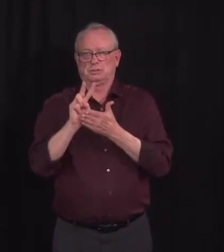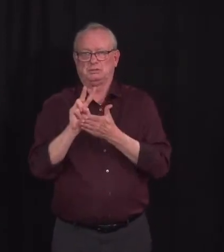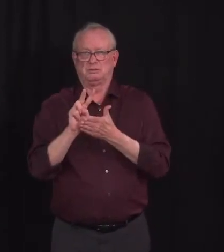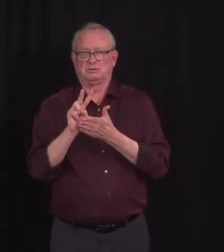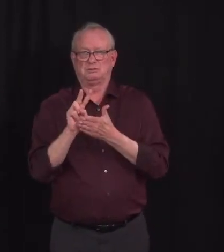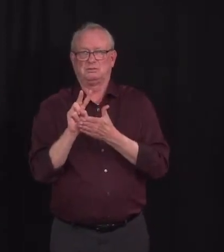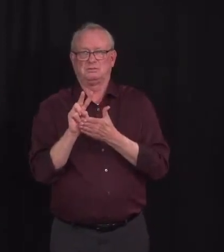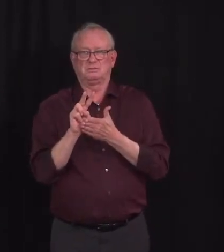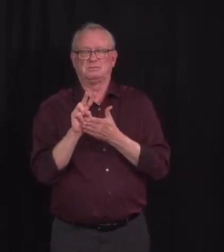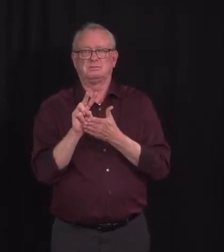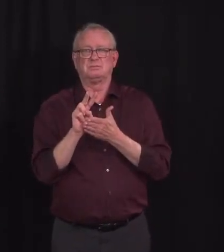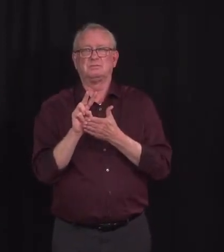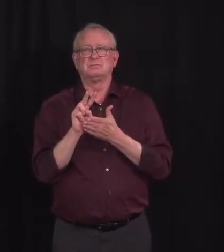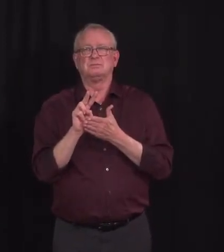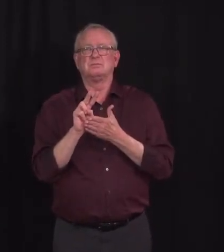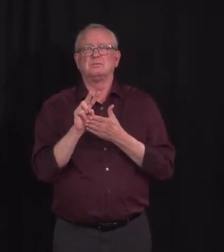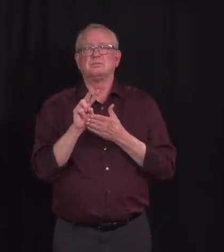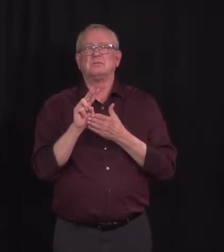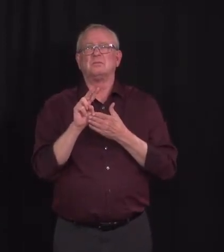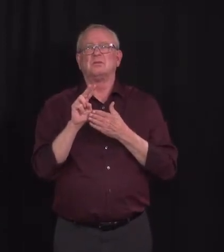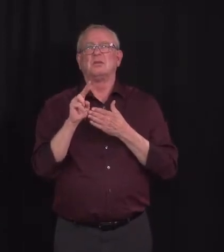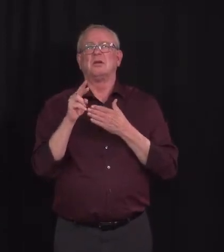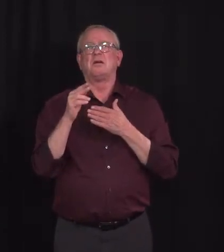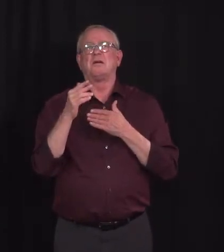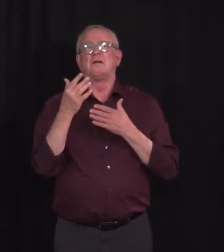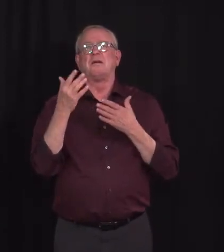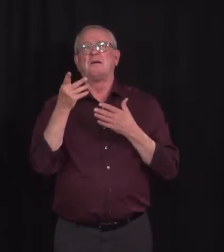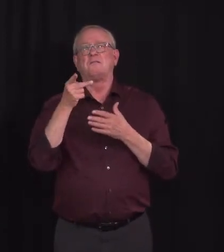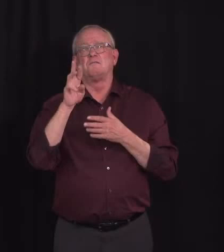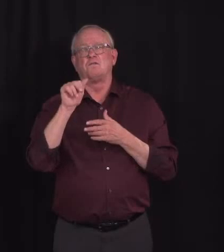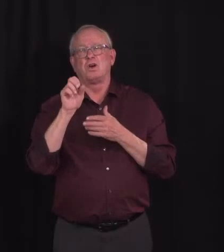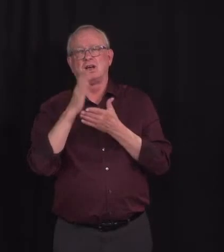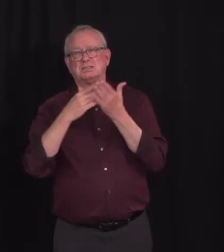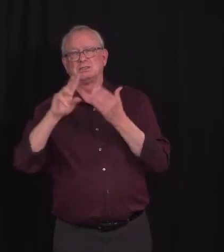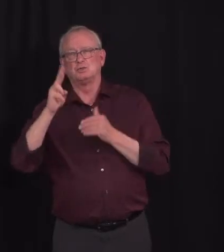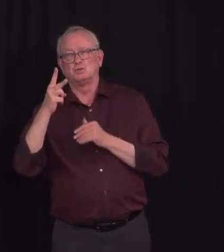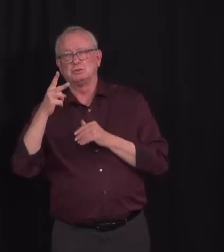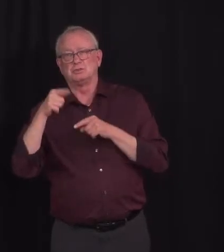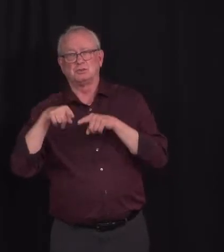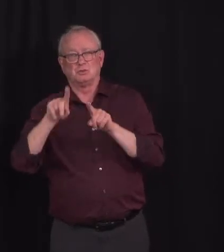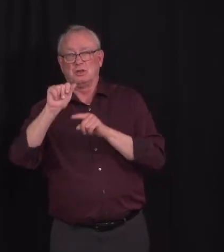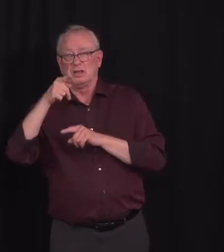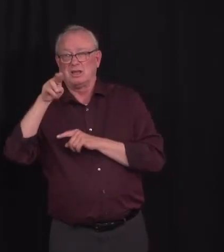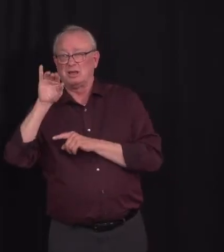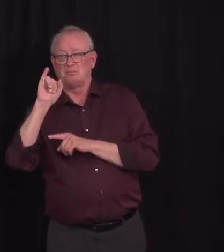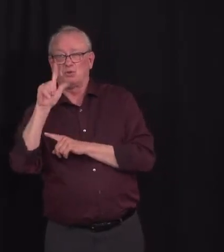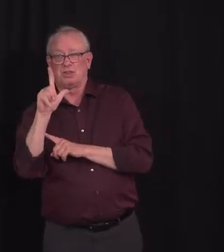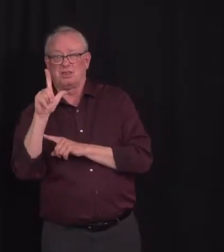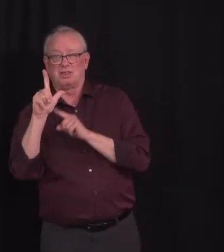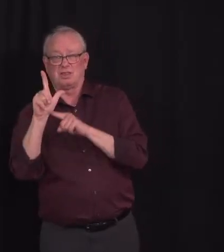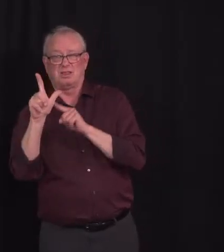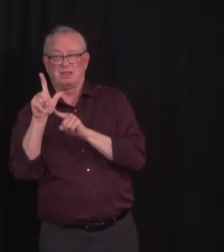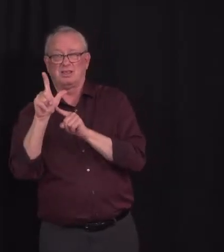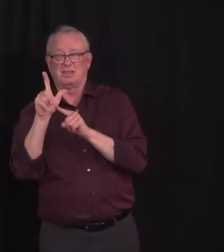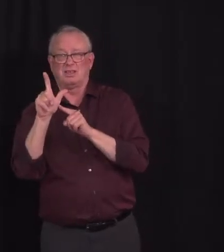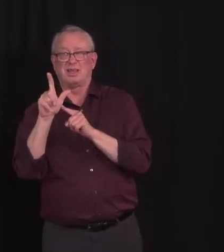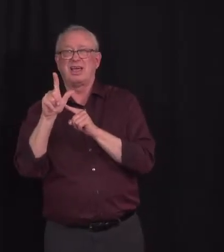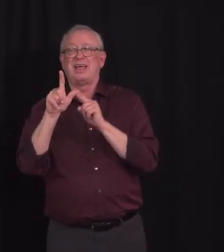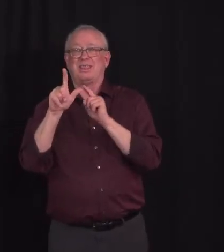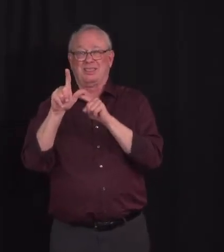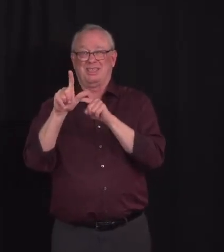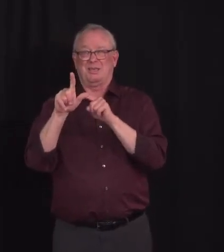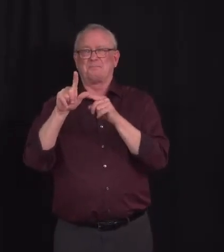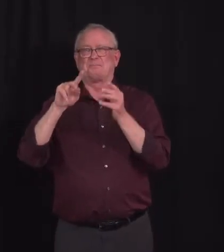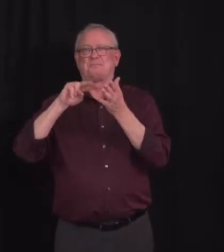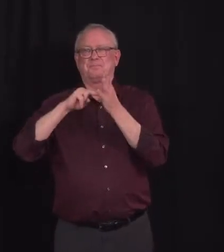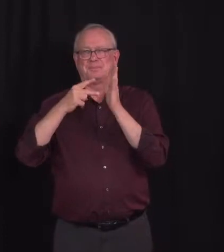individuals in phase 2 of the vaccine eligibility would have gotten their doses. That would include some of those congregate settings